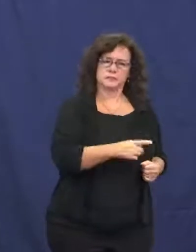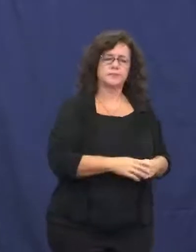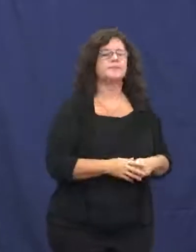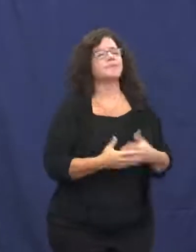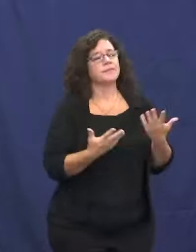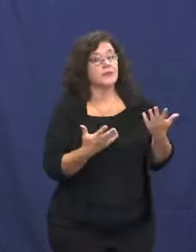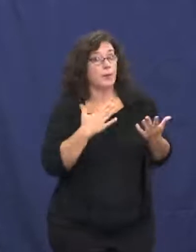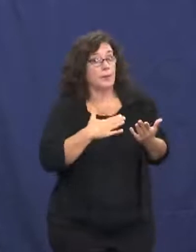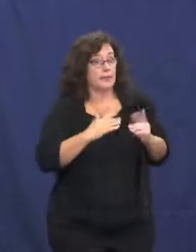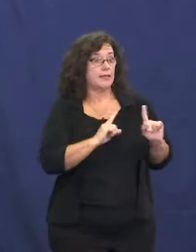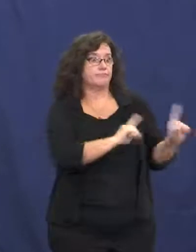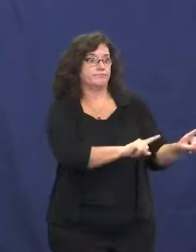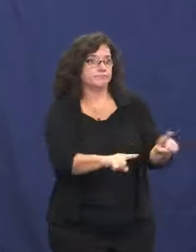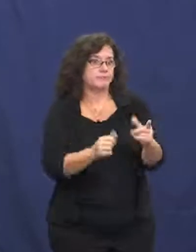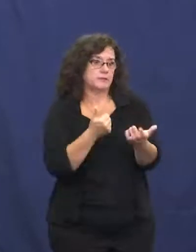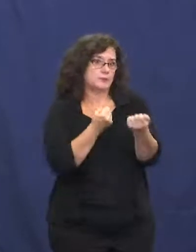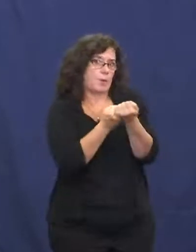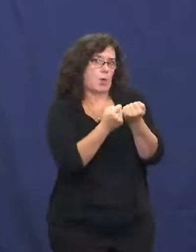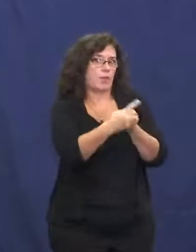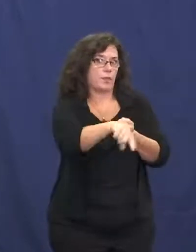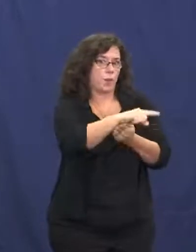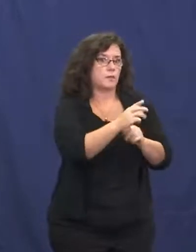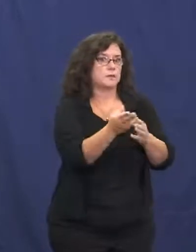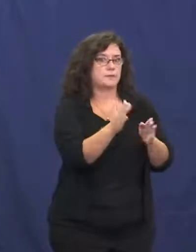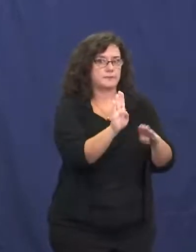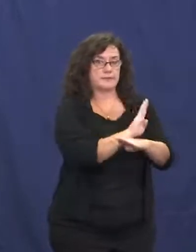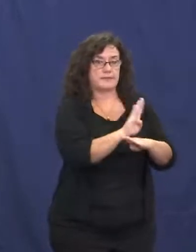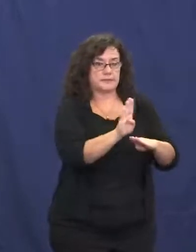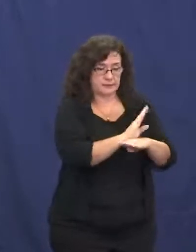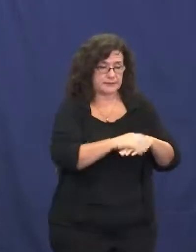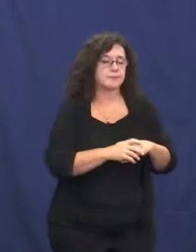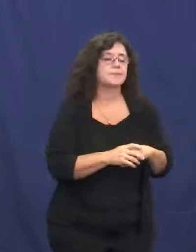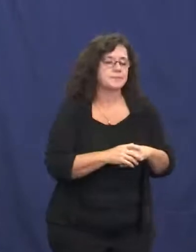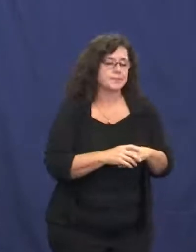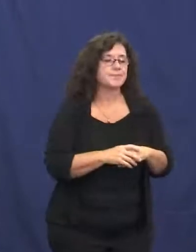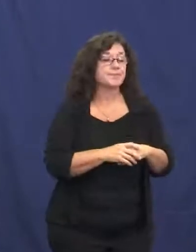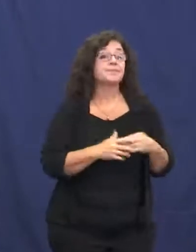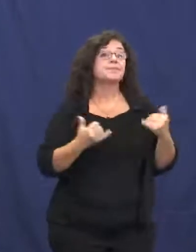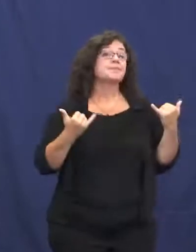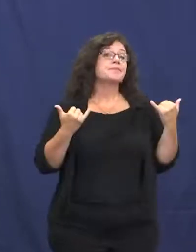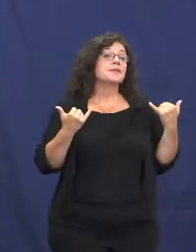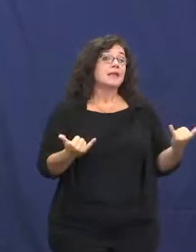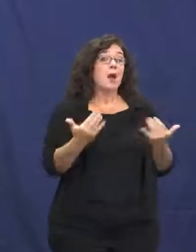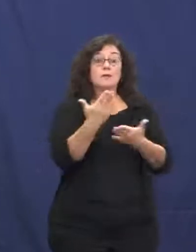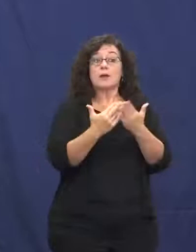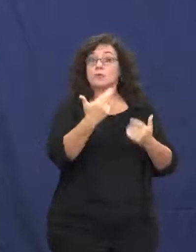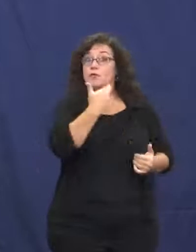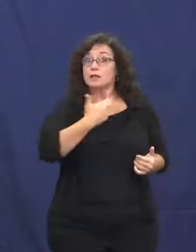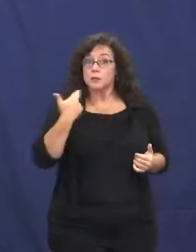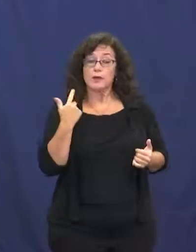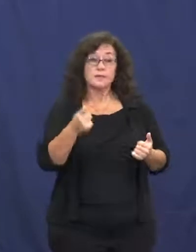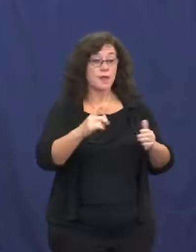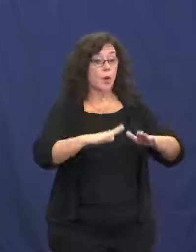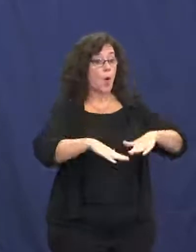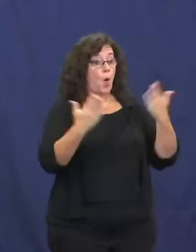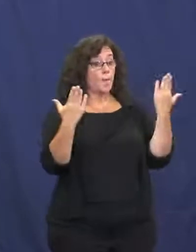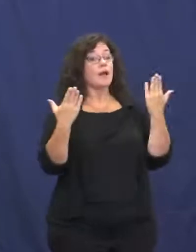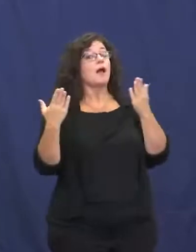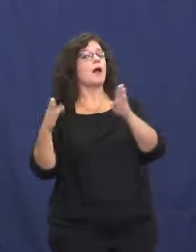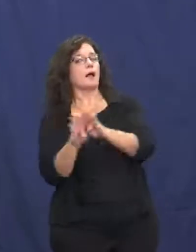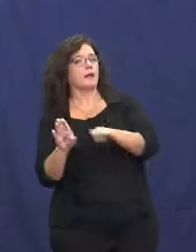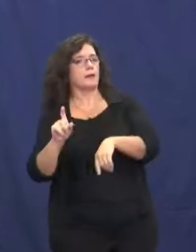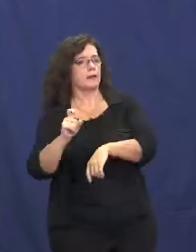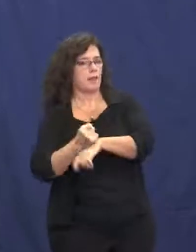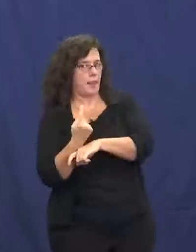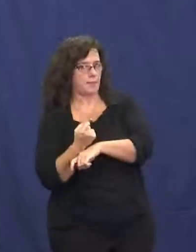bit more. We also have restaurants that are opening till now 11 p.m., which is good, and then also